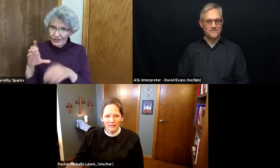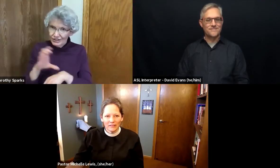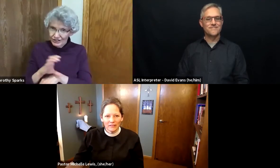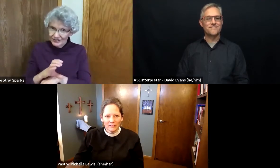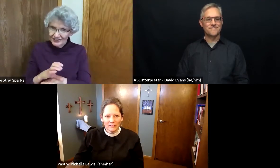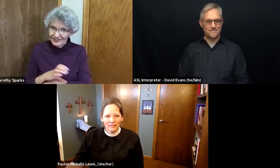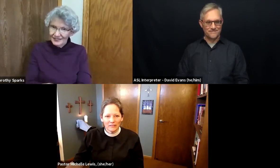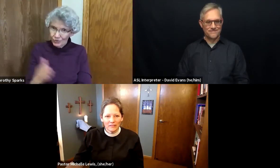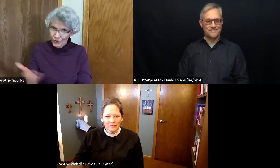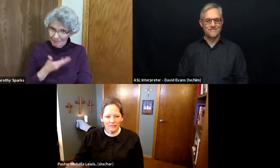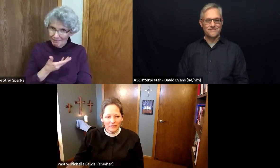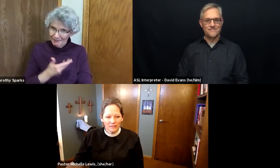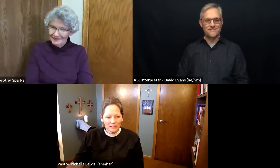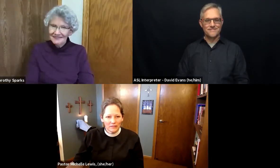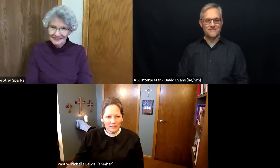Life.